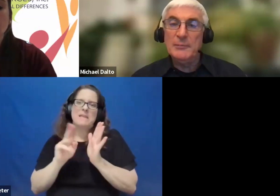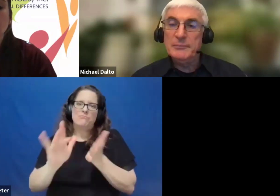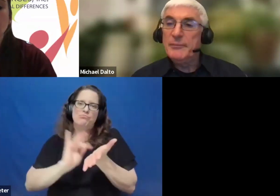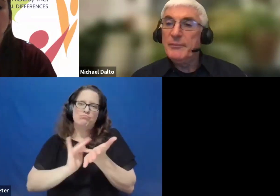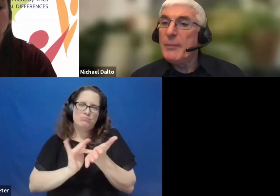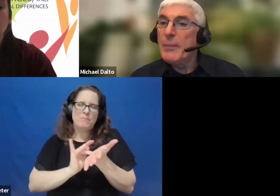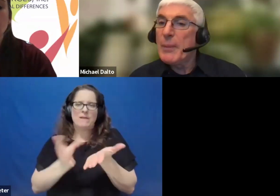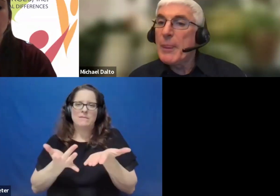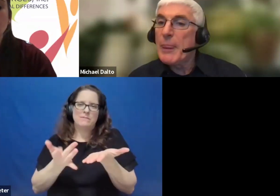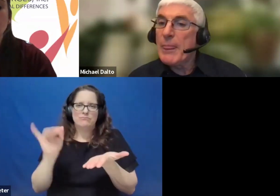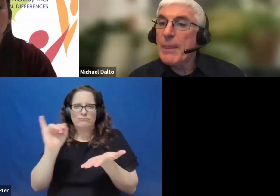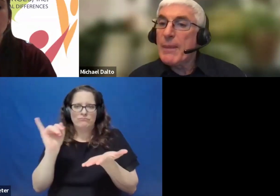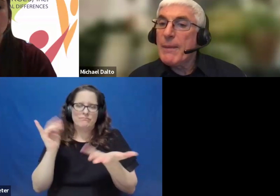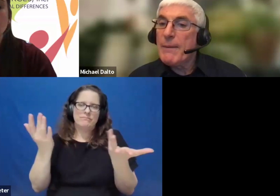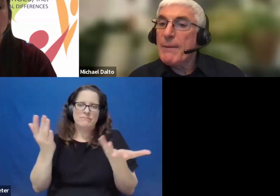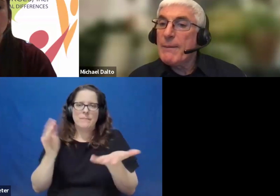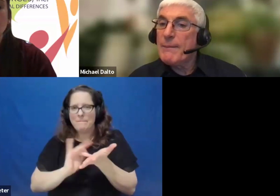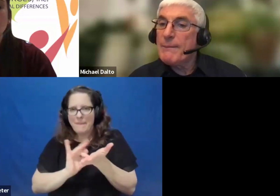Medicare.